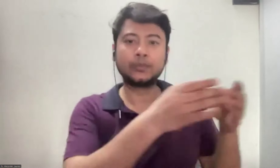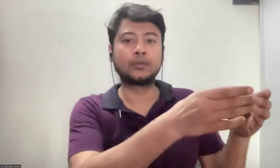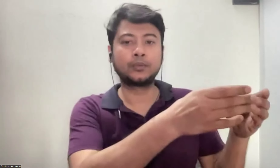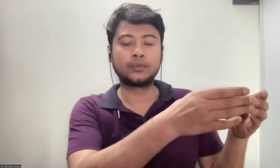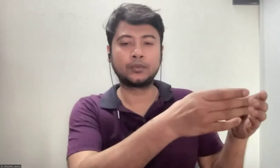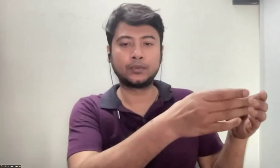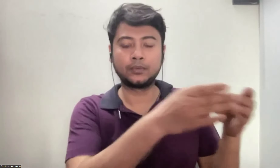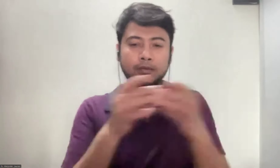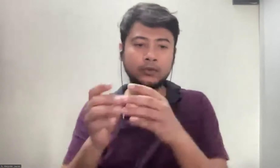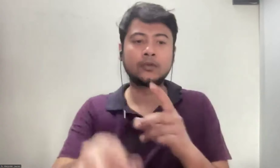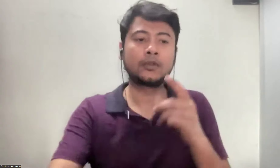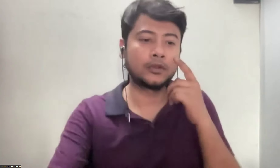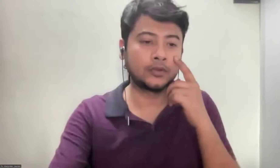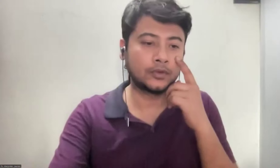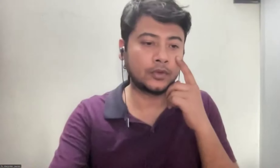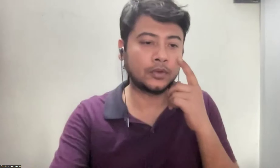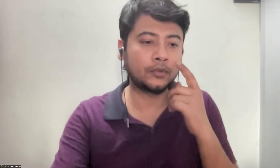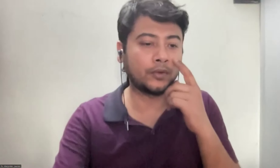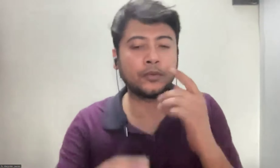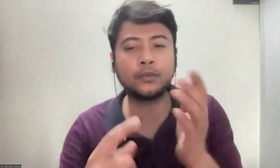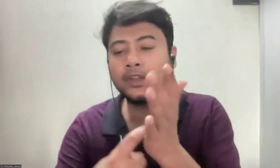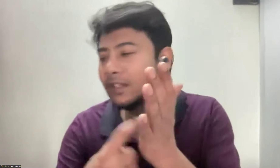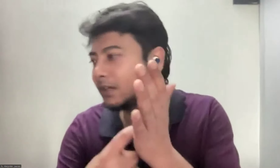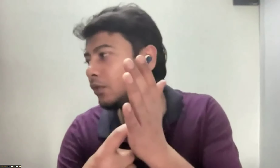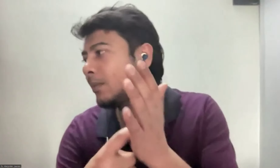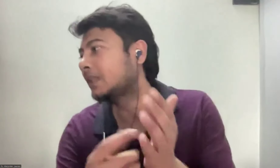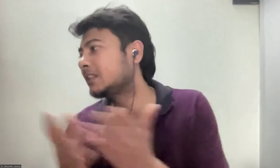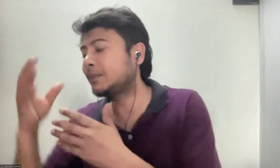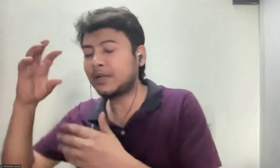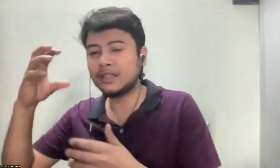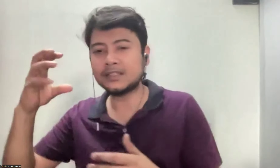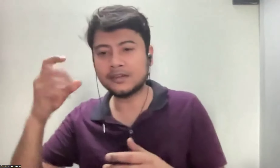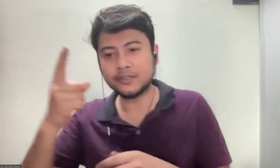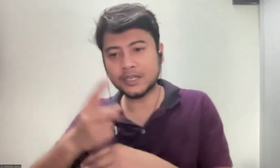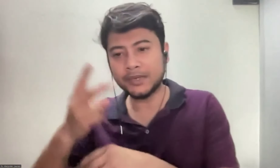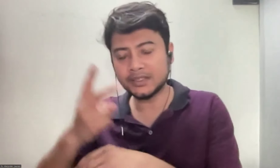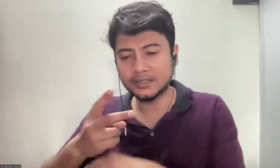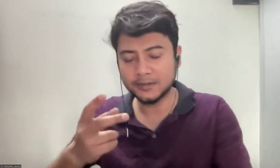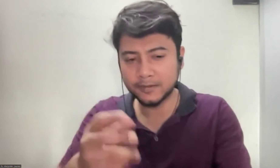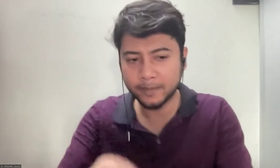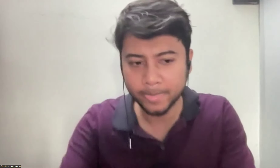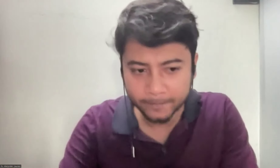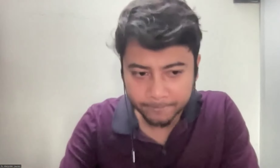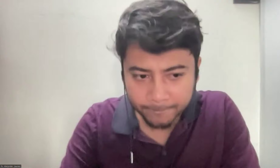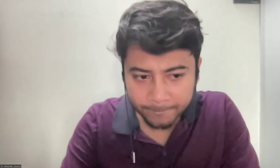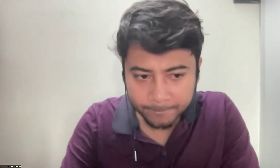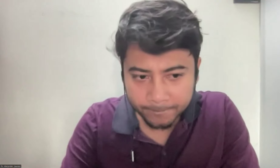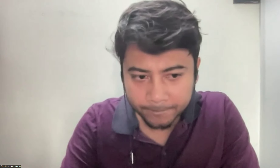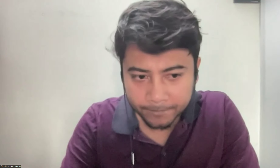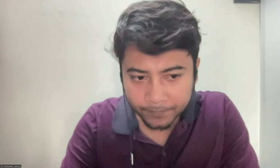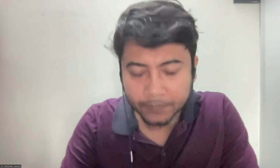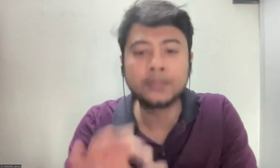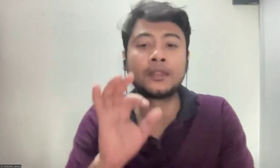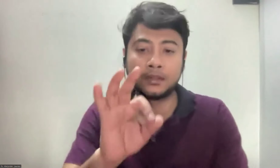That is if possible, okay? If possible. Also, what is that rule, Mataji? Keep it in the sun for some days? Yeah, because if